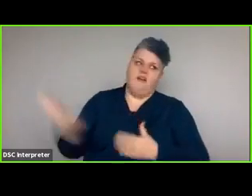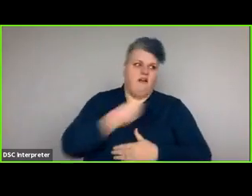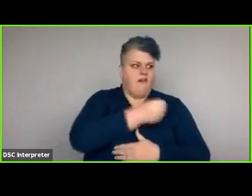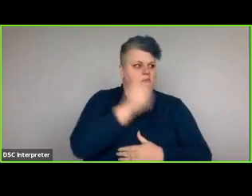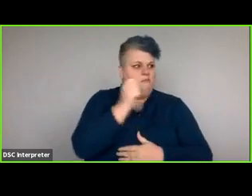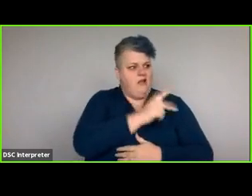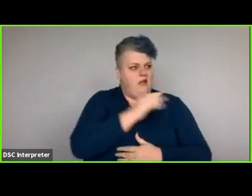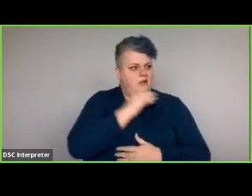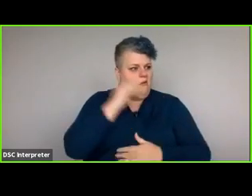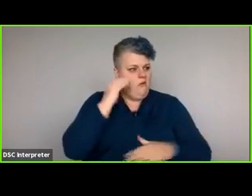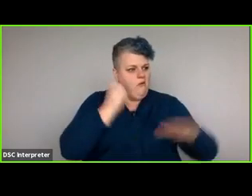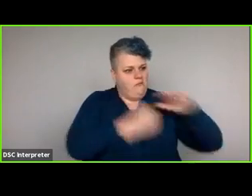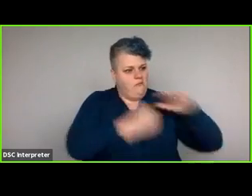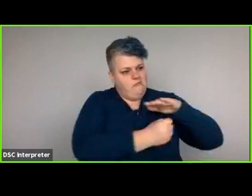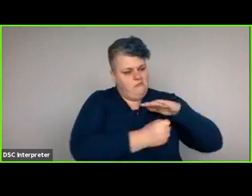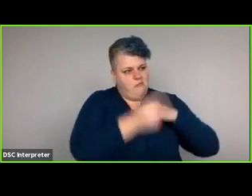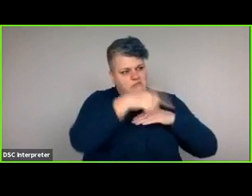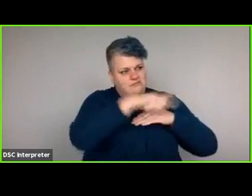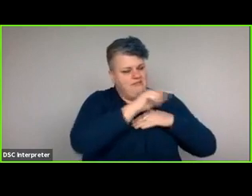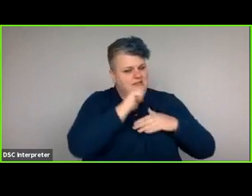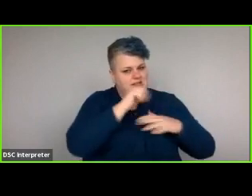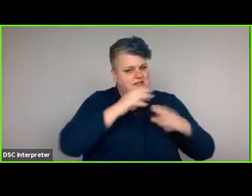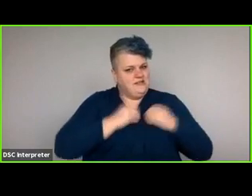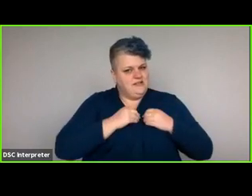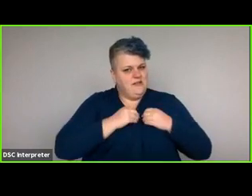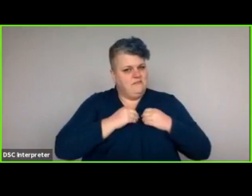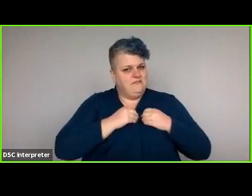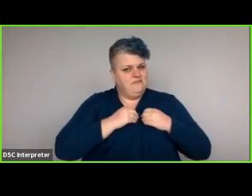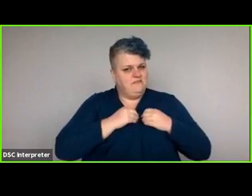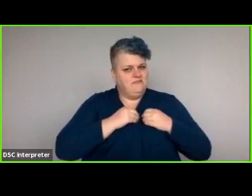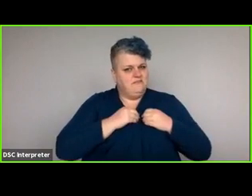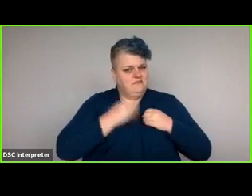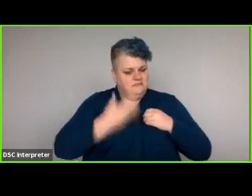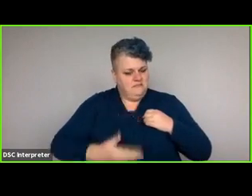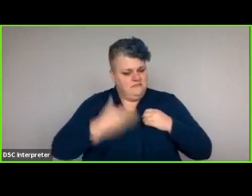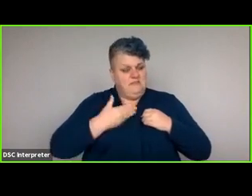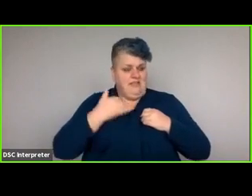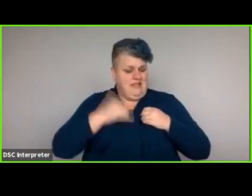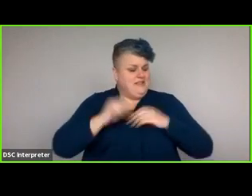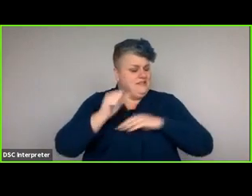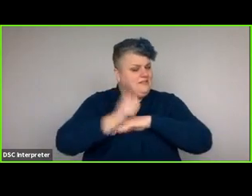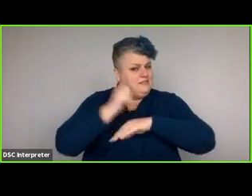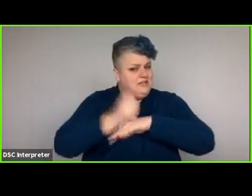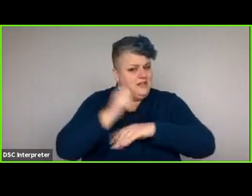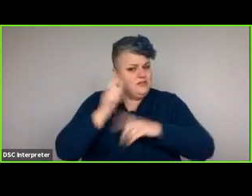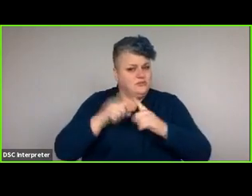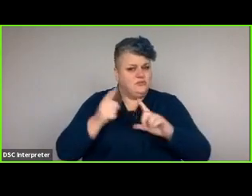where someone might not accept you, is a real danger to people's lives.